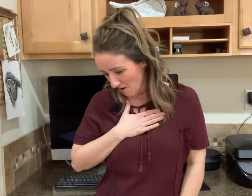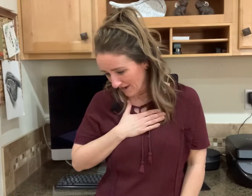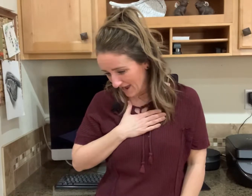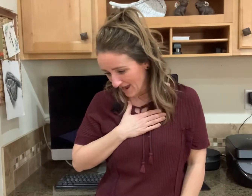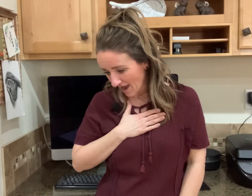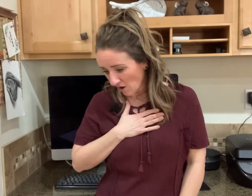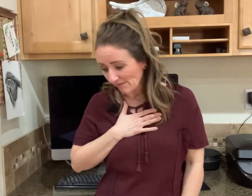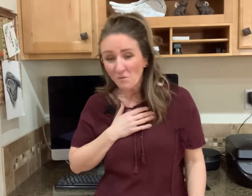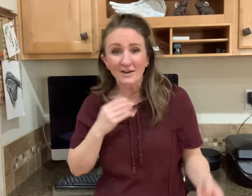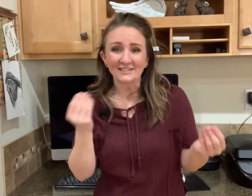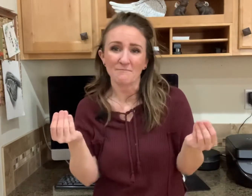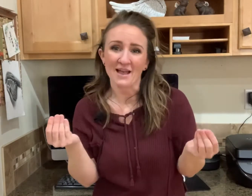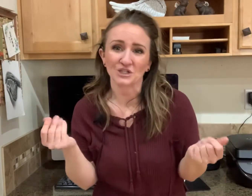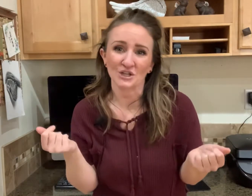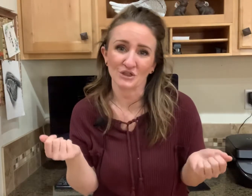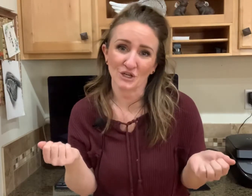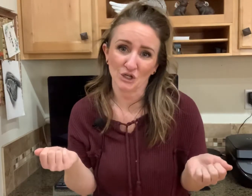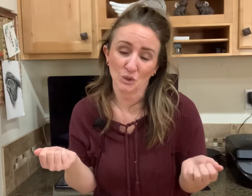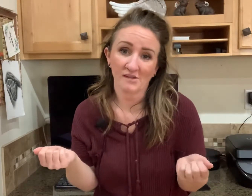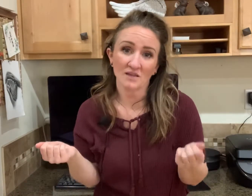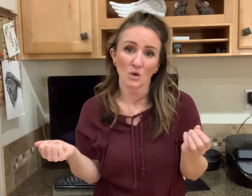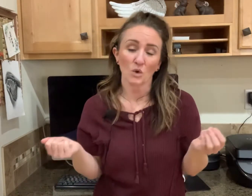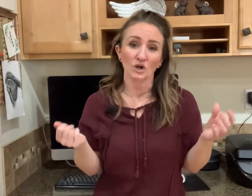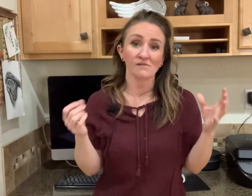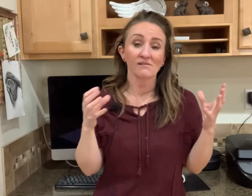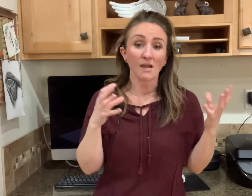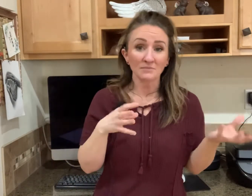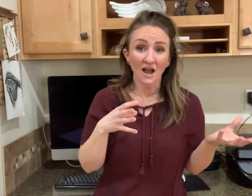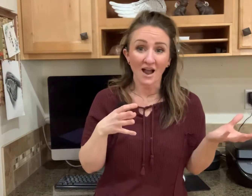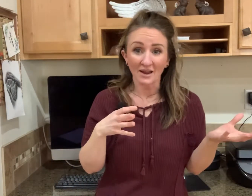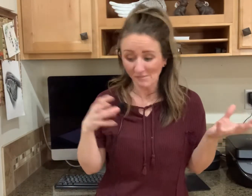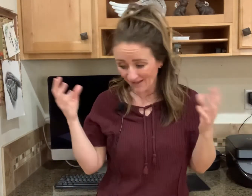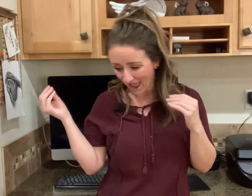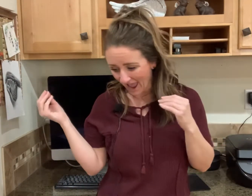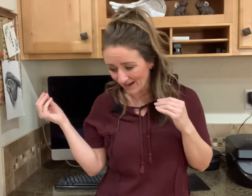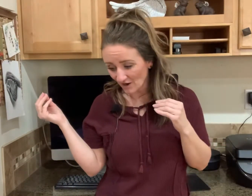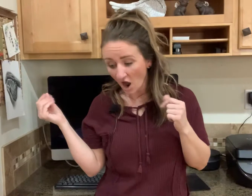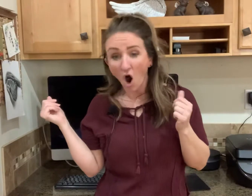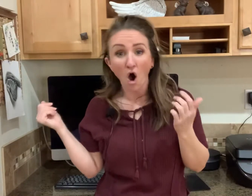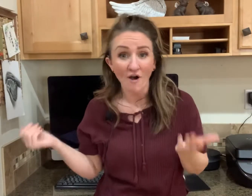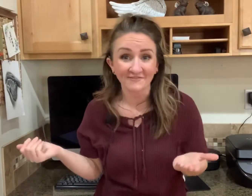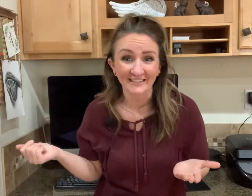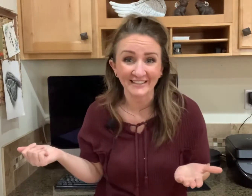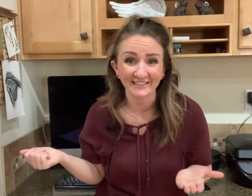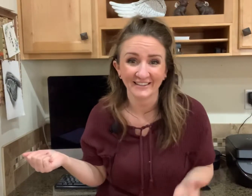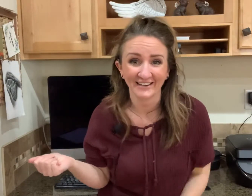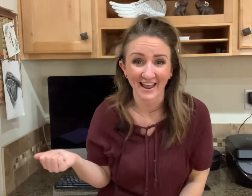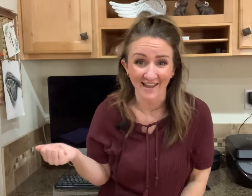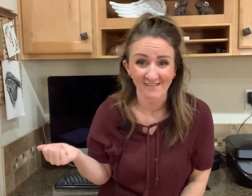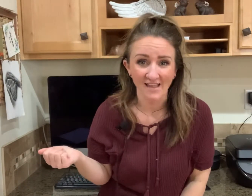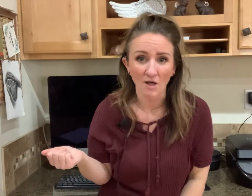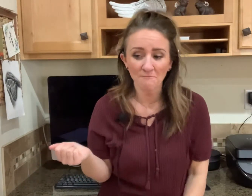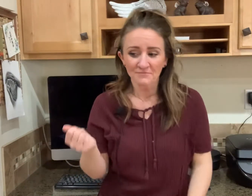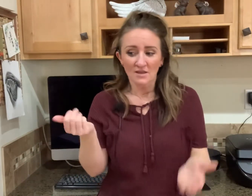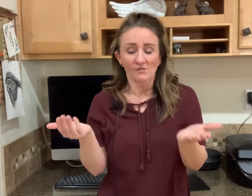Okay, I also wanted to mention the using the words sometimes and often in ASL. So remember